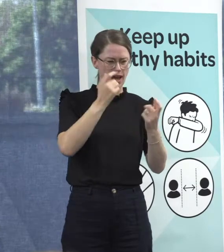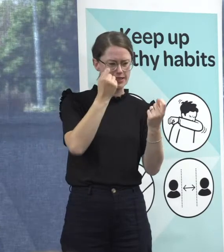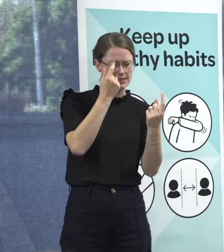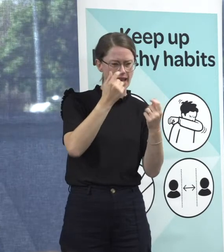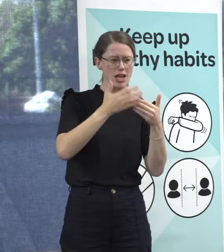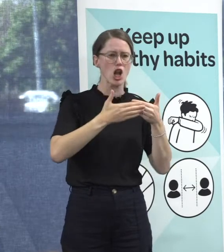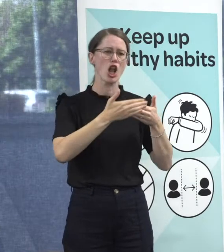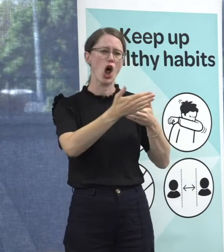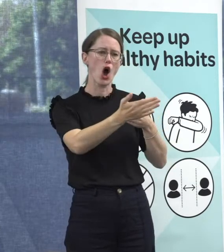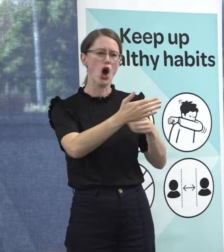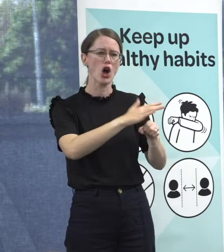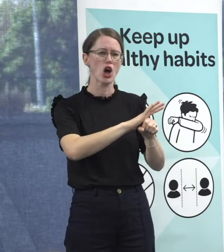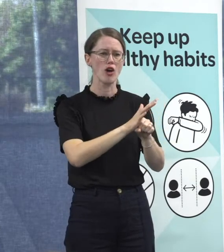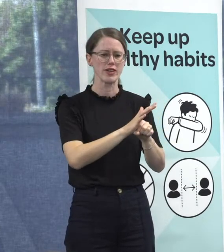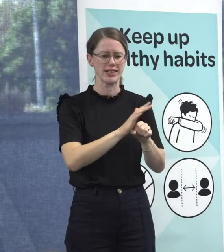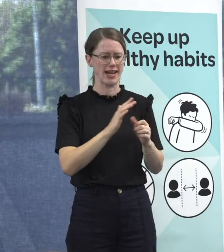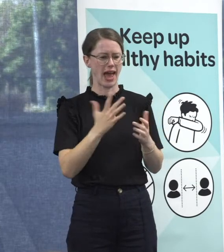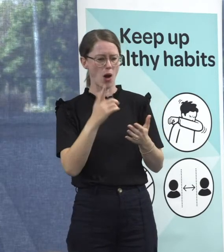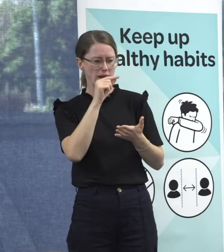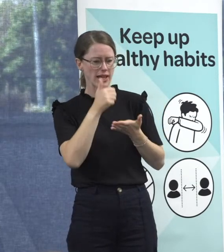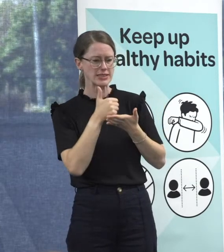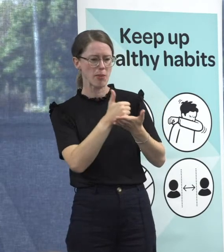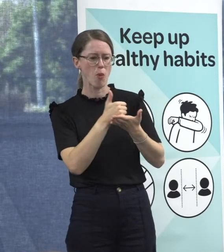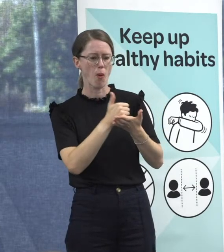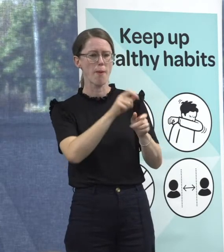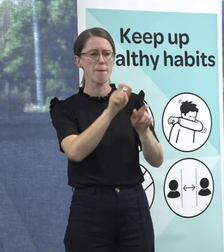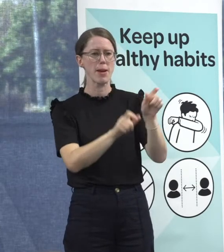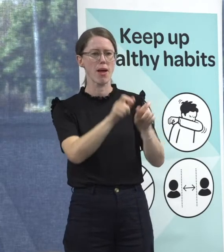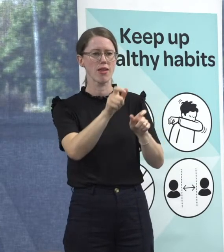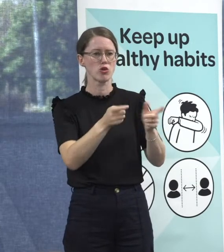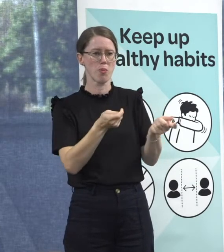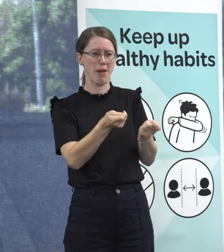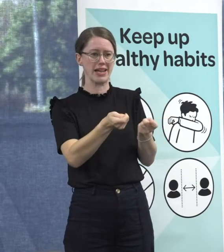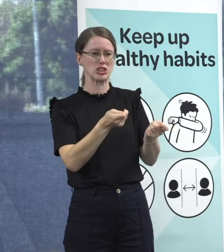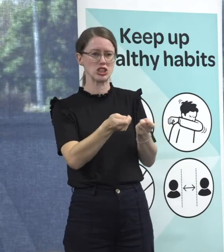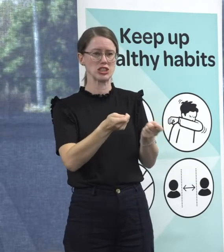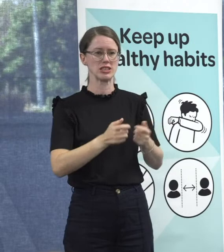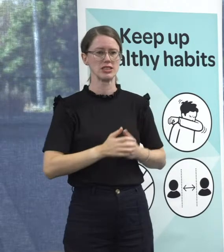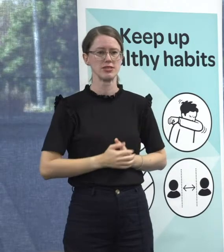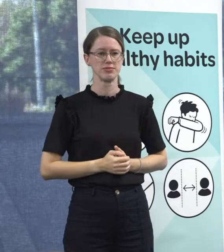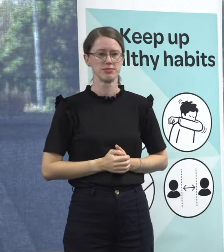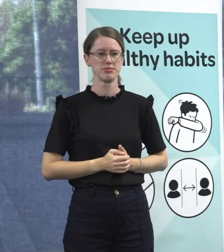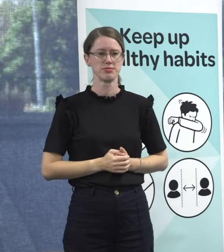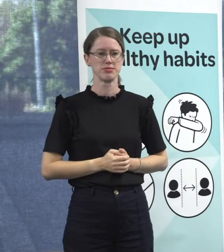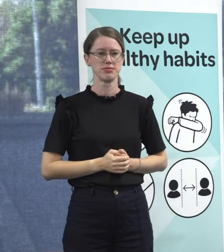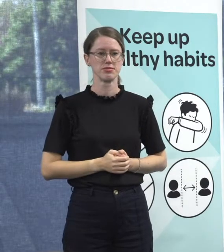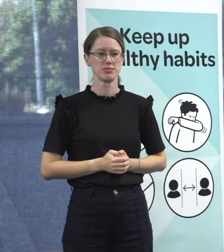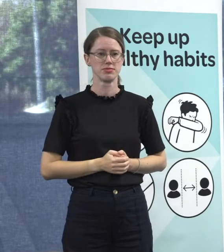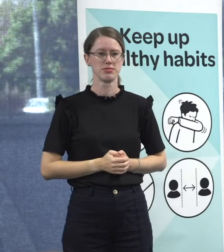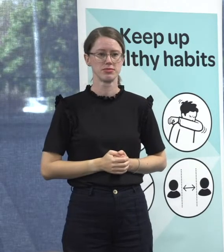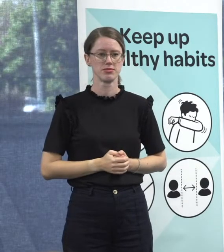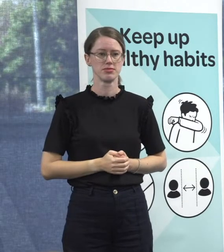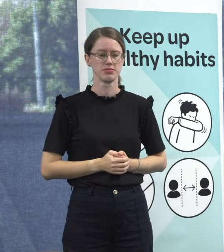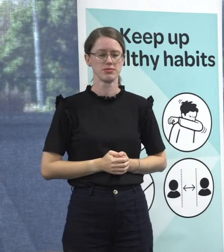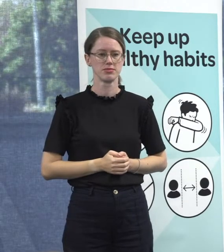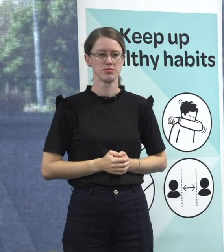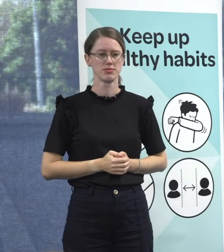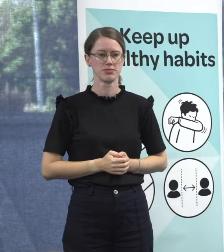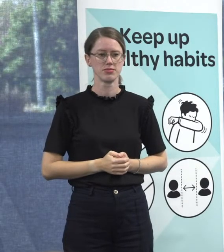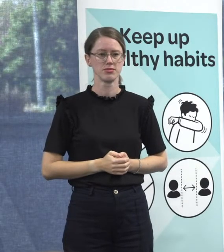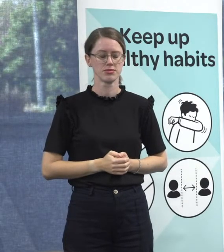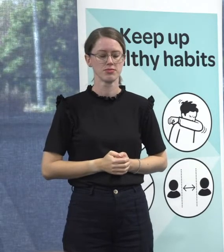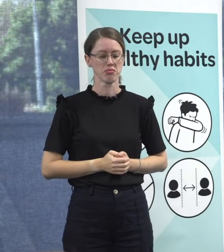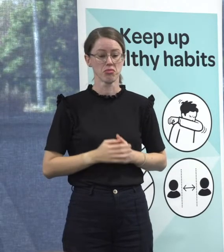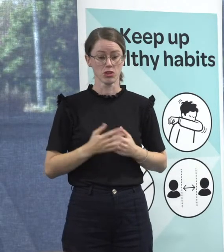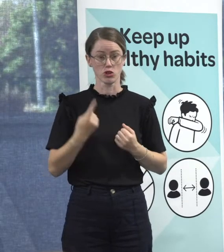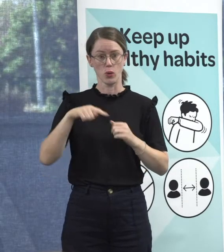and indeed then what can be done to support and help people manage their symptoms. We've got a good stream of work on